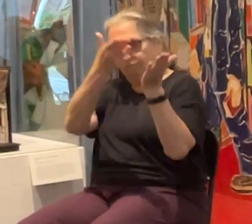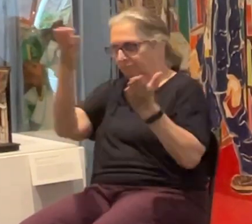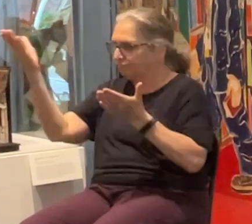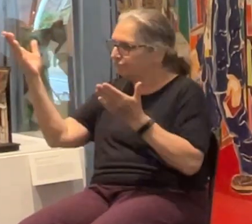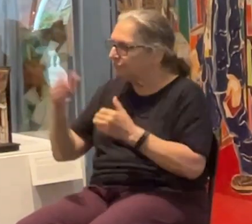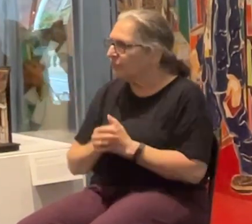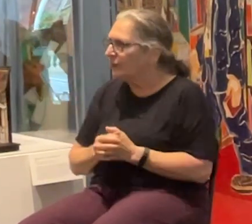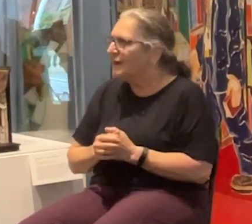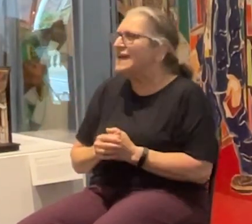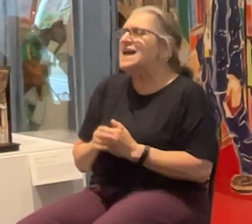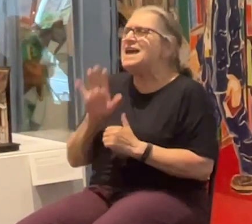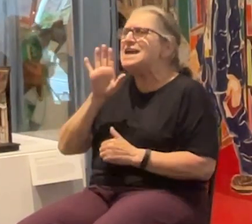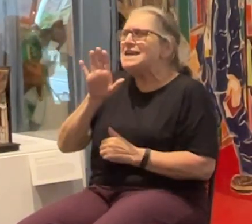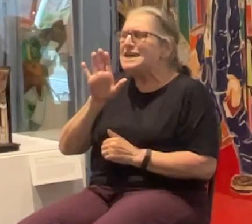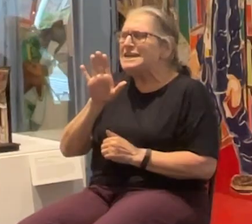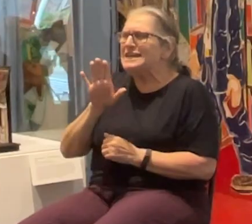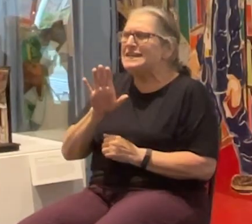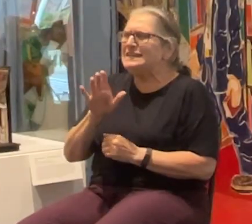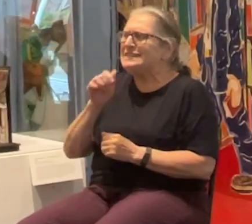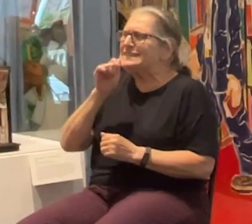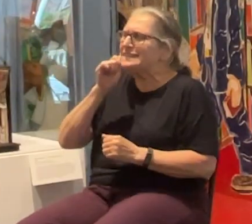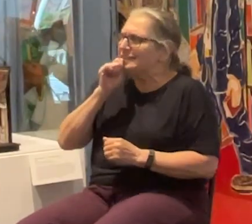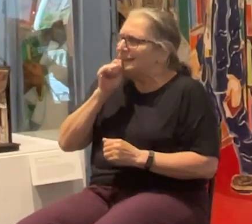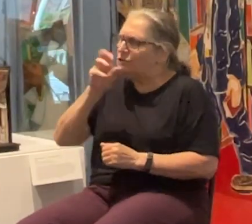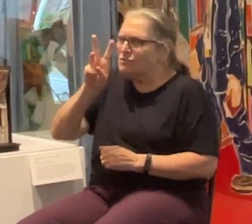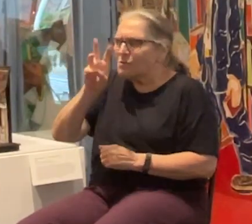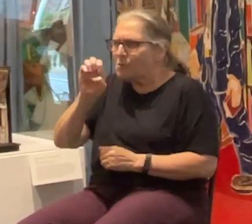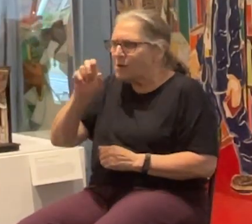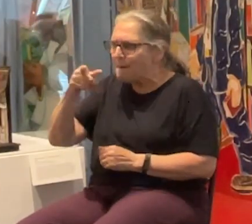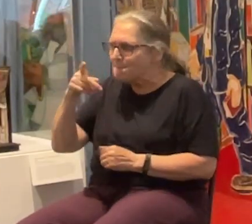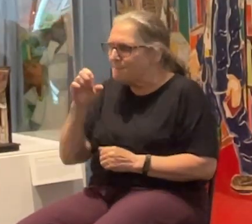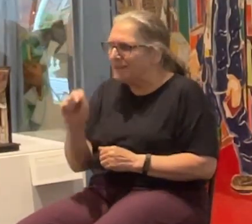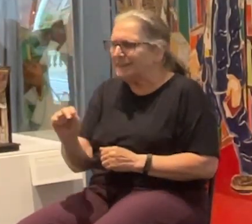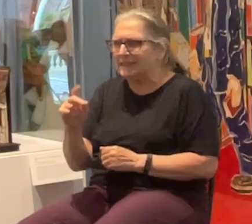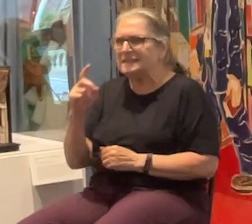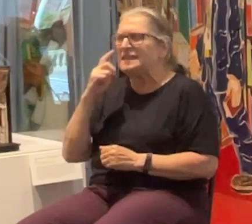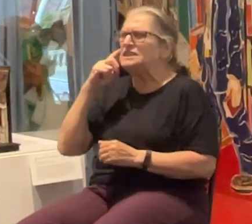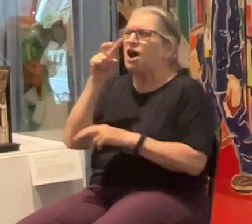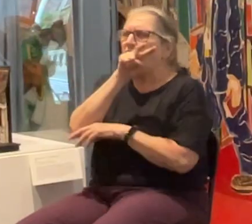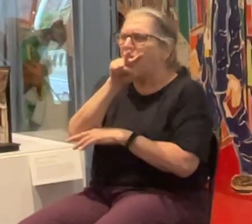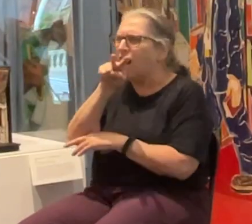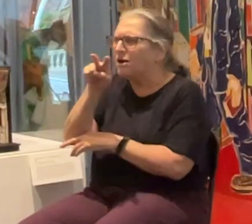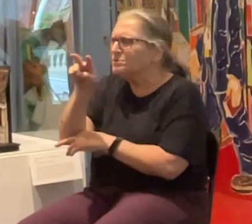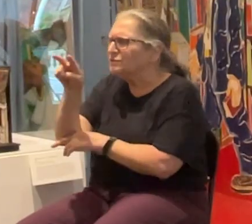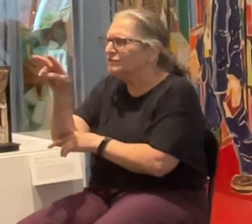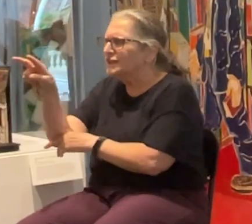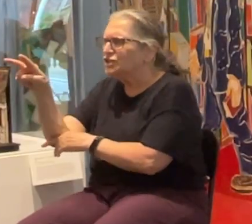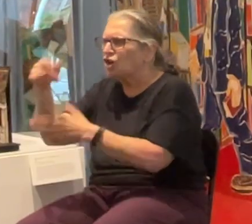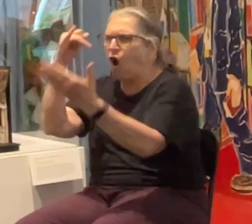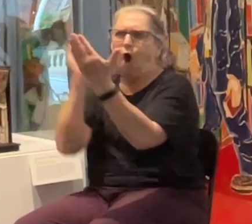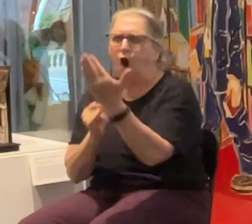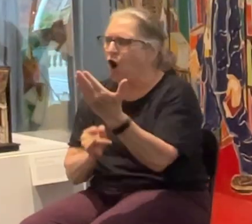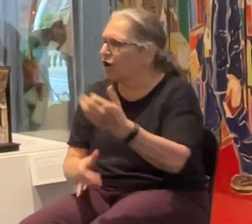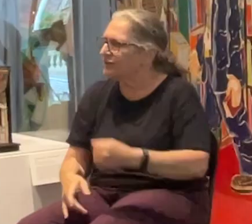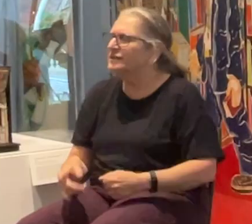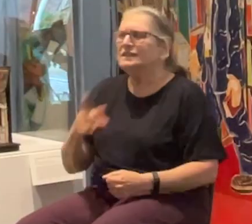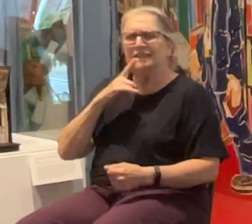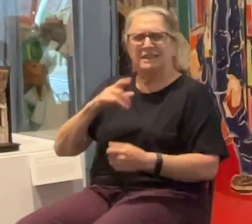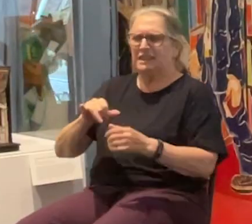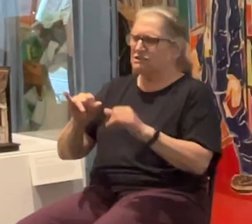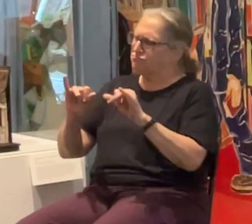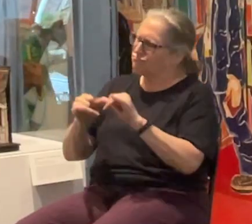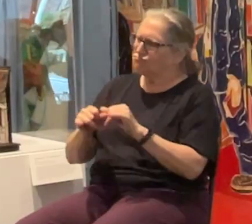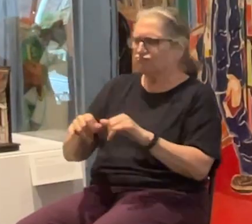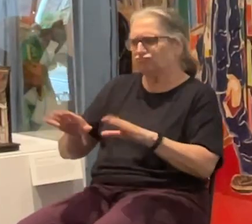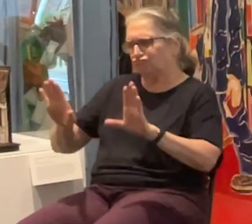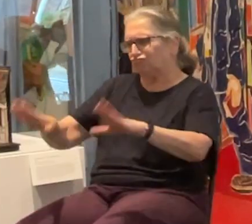his secret weapon is that he's a tremendous observational artist, that he can go out and kind of, he's a draftsman and a drawer,